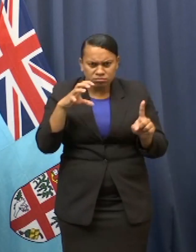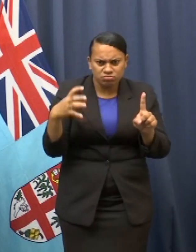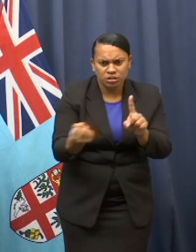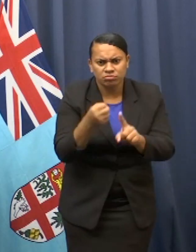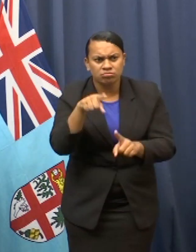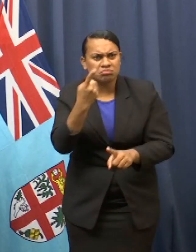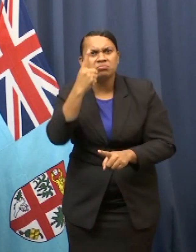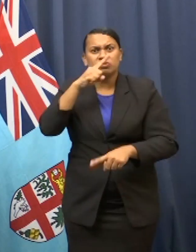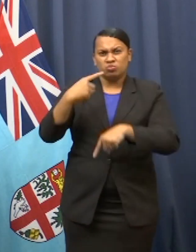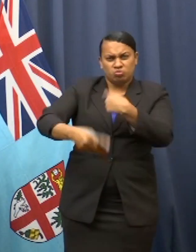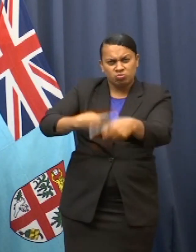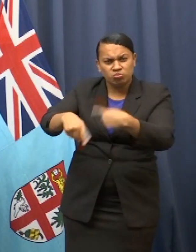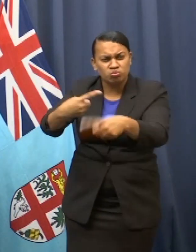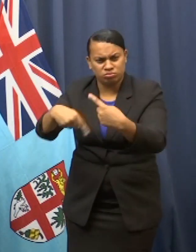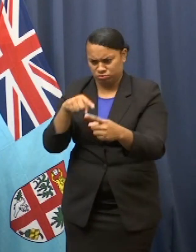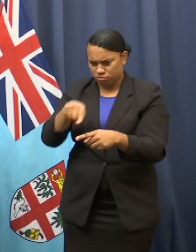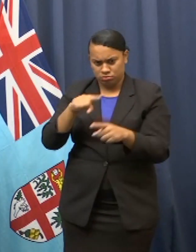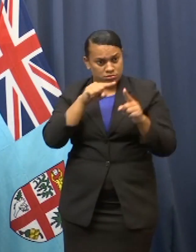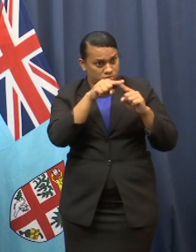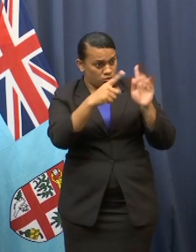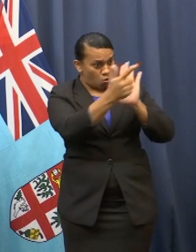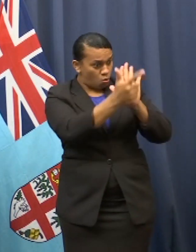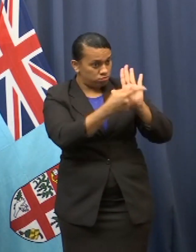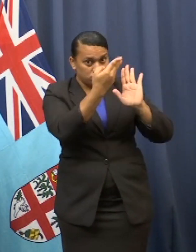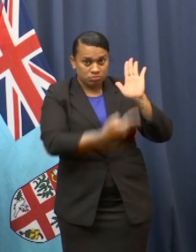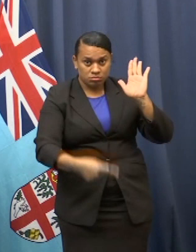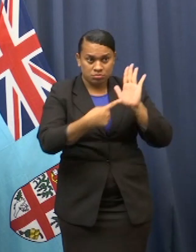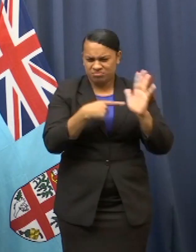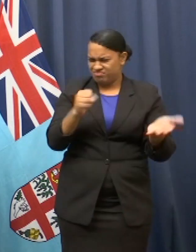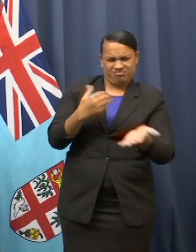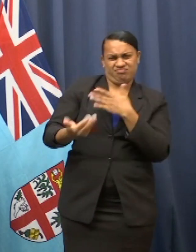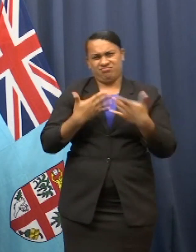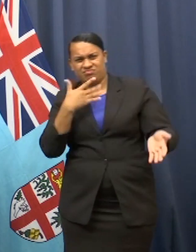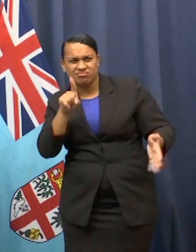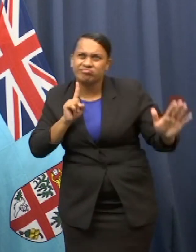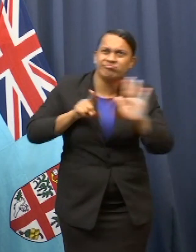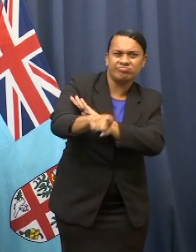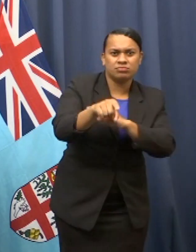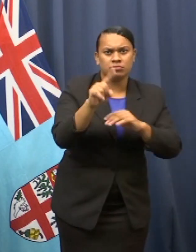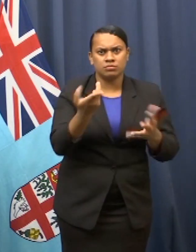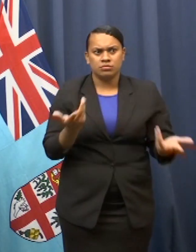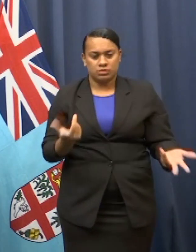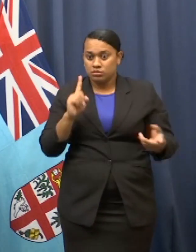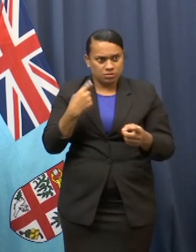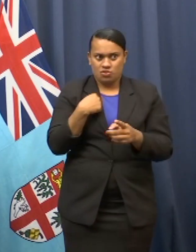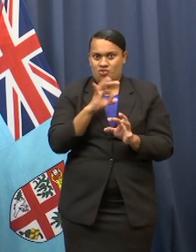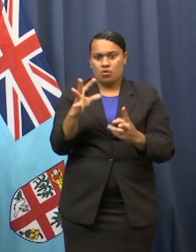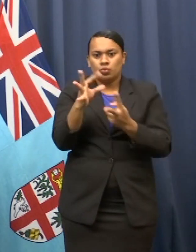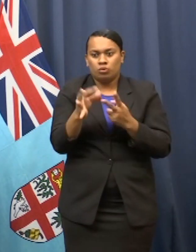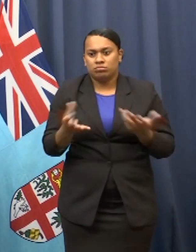break the law and leave or enter, we will not have a choice. These restrictions will need to be prolonged